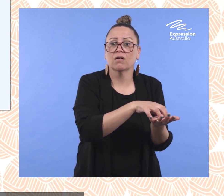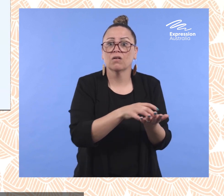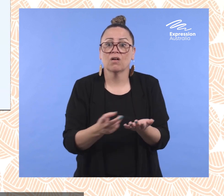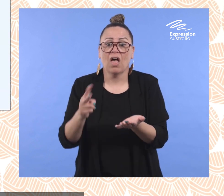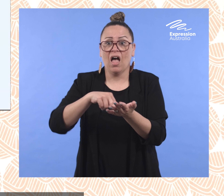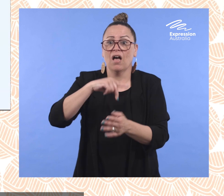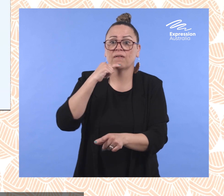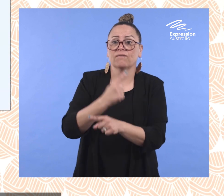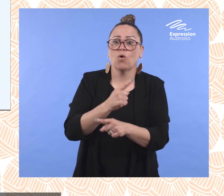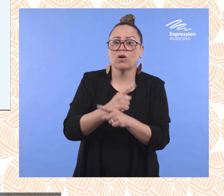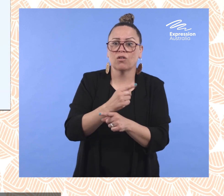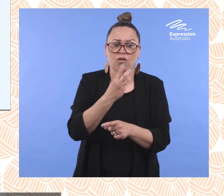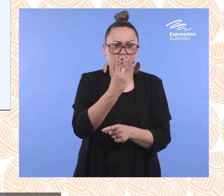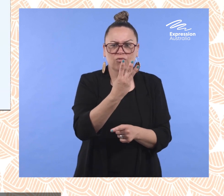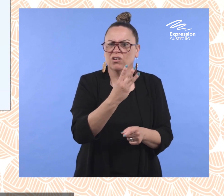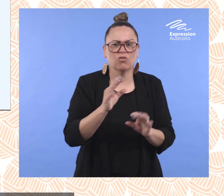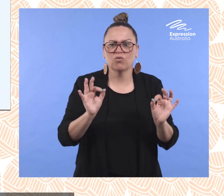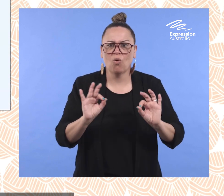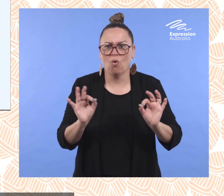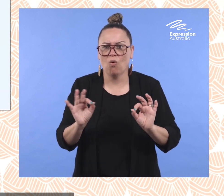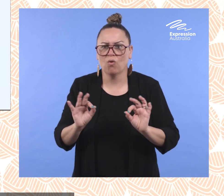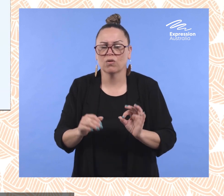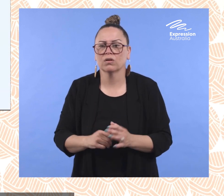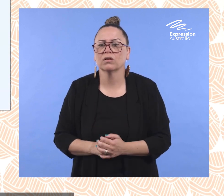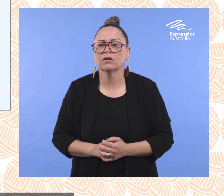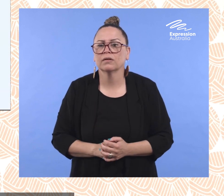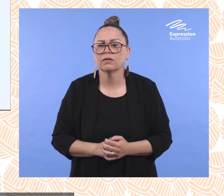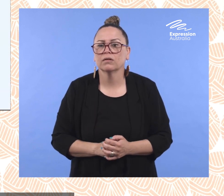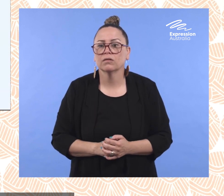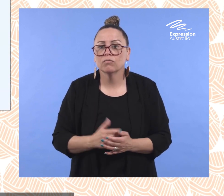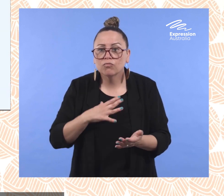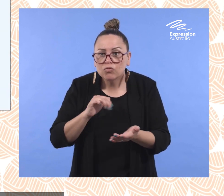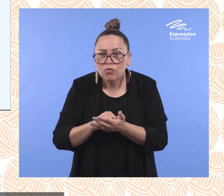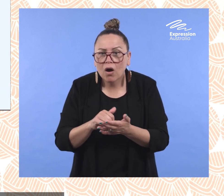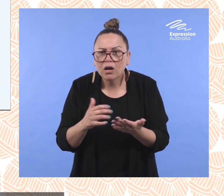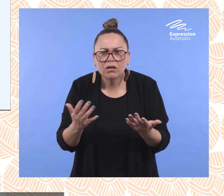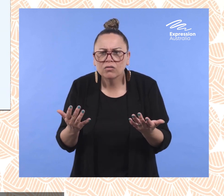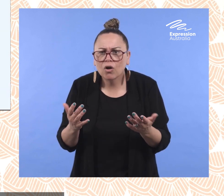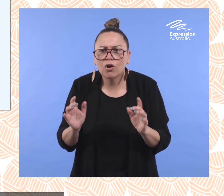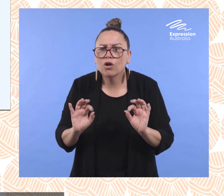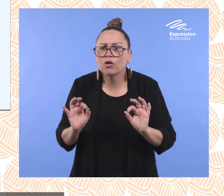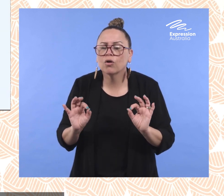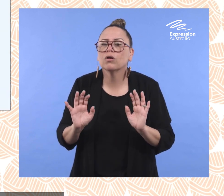a different understanding. Would you be interested in hearing my understanding? If they